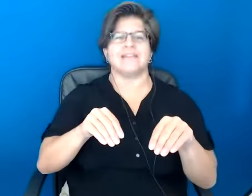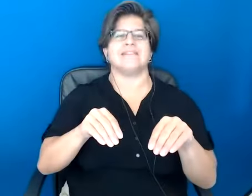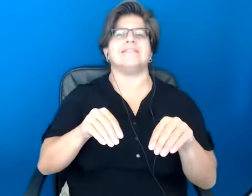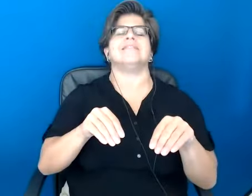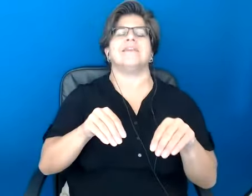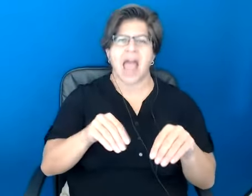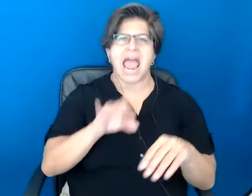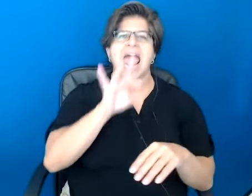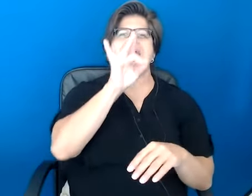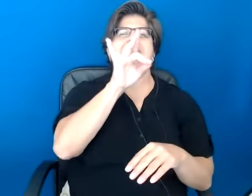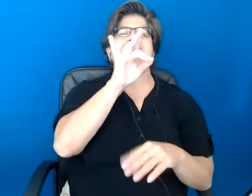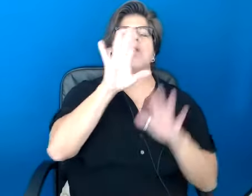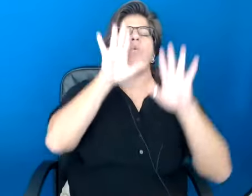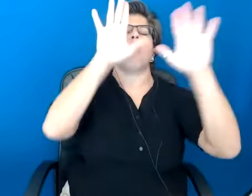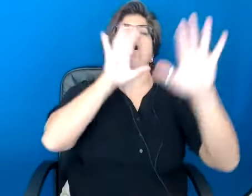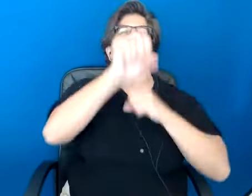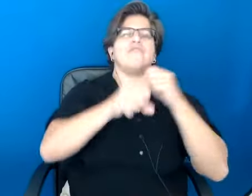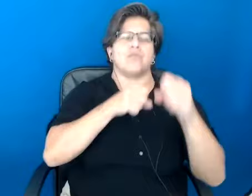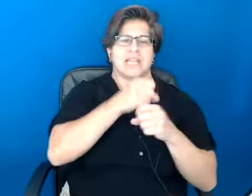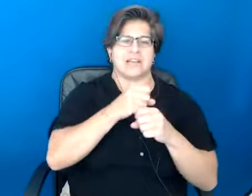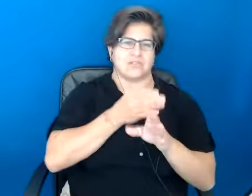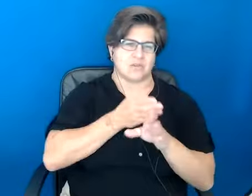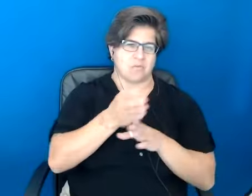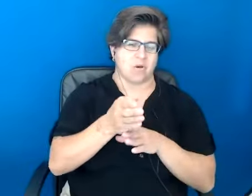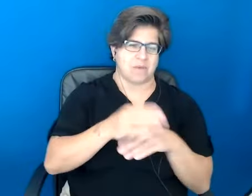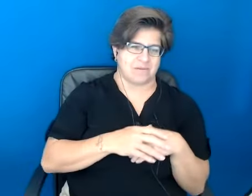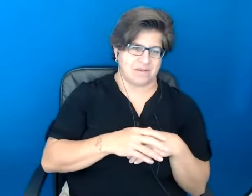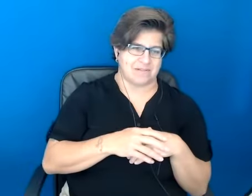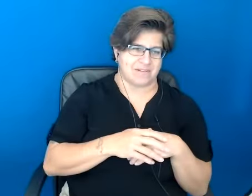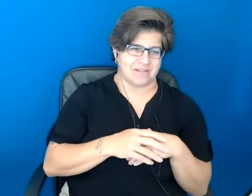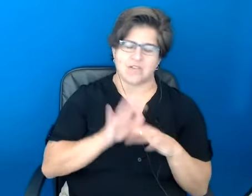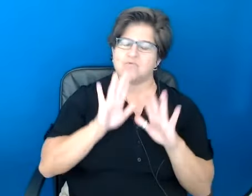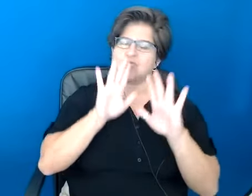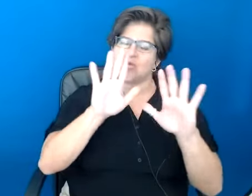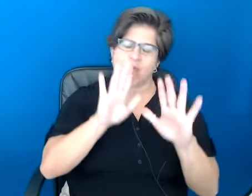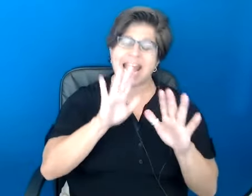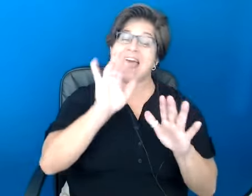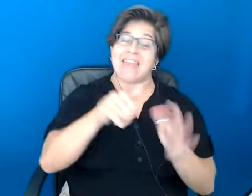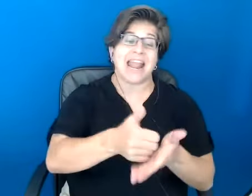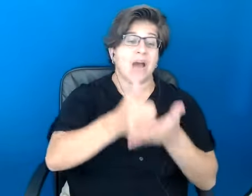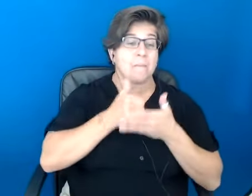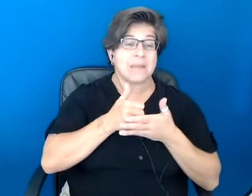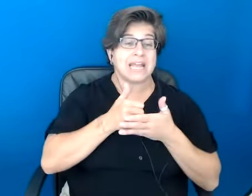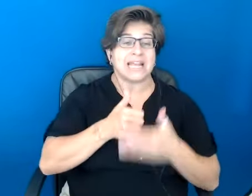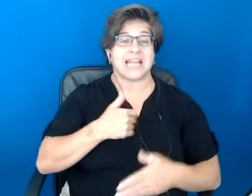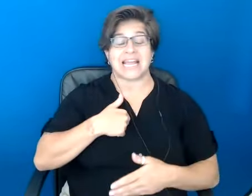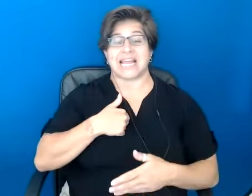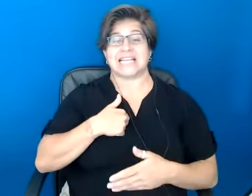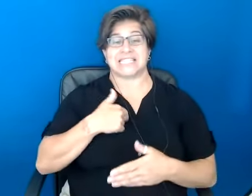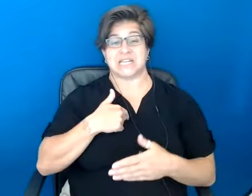the new beginning with him being sober and me moving down here was 8 wonderful years of sobriety. He took to AA